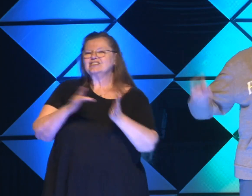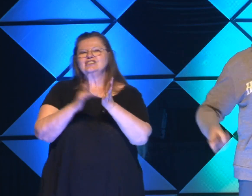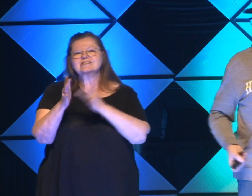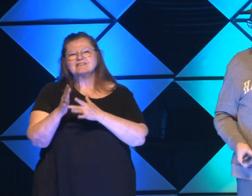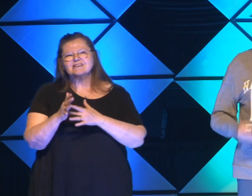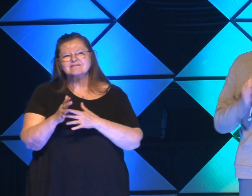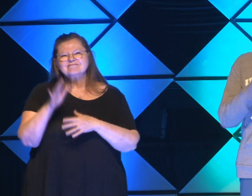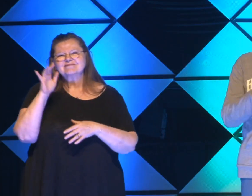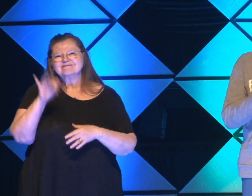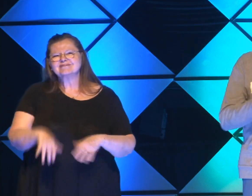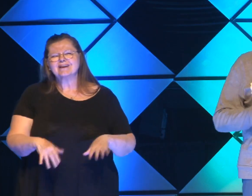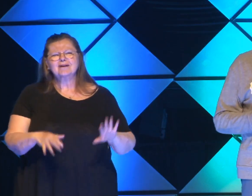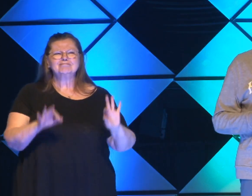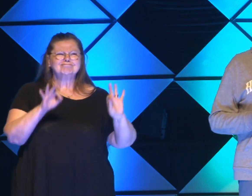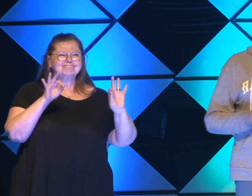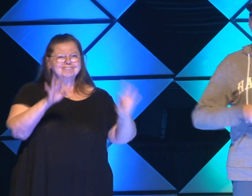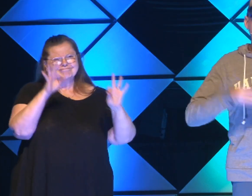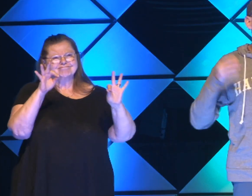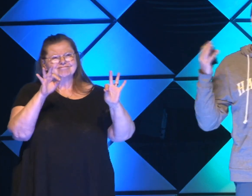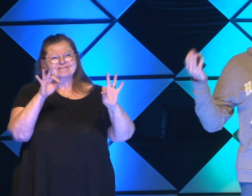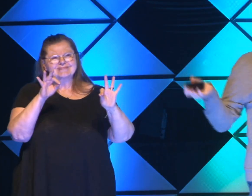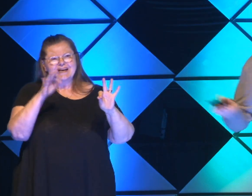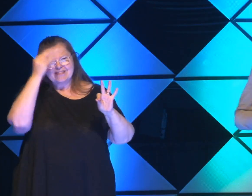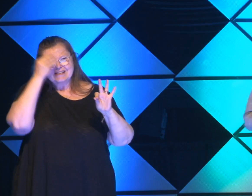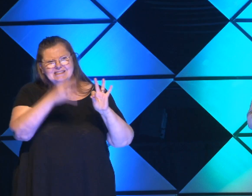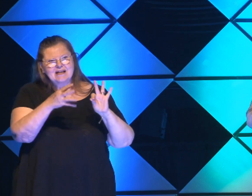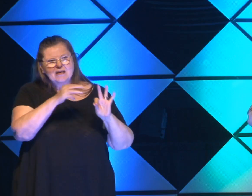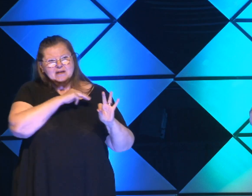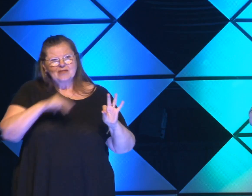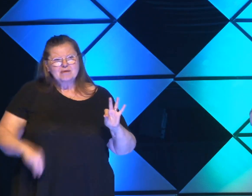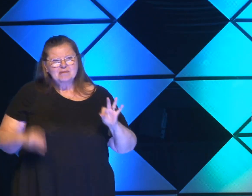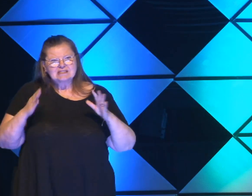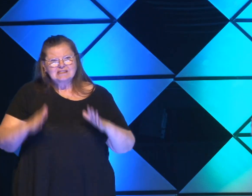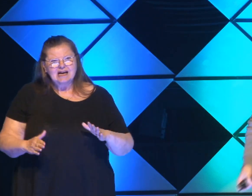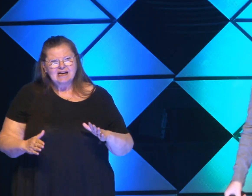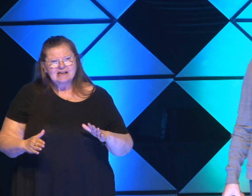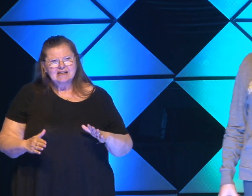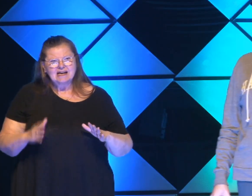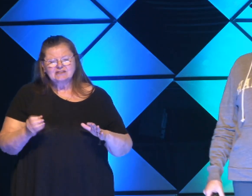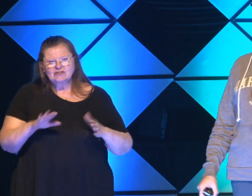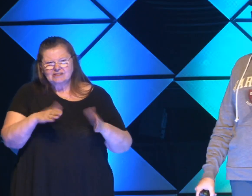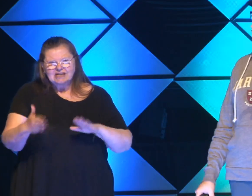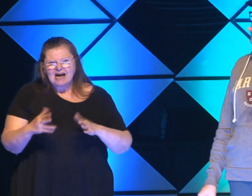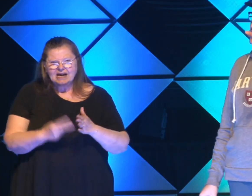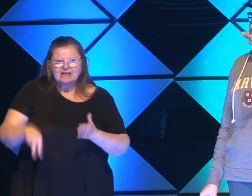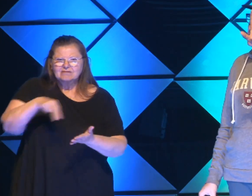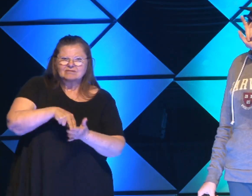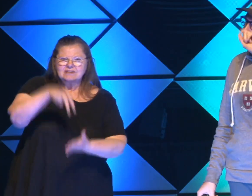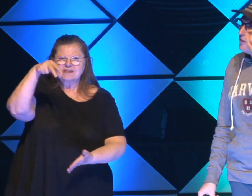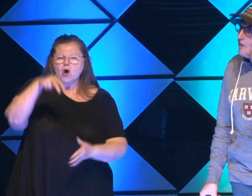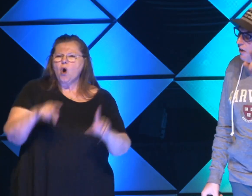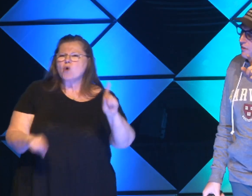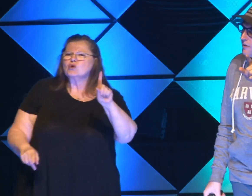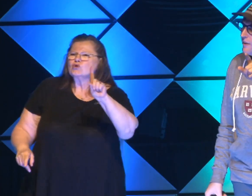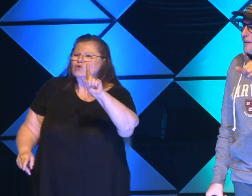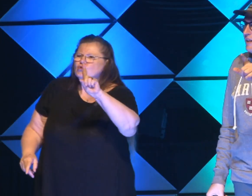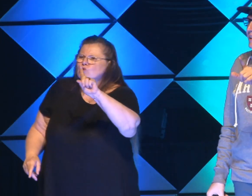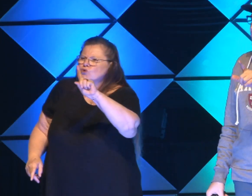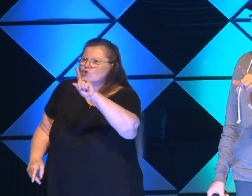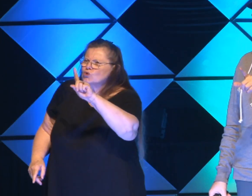says, good job. And then he says, the Messiah's got to go and suffer and die and be raised to life. And Peter says,